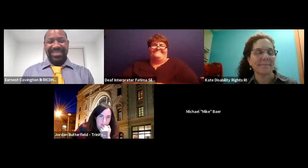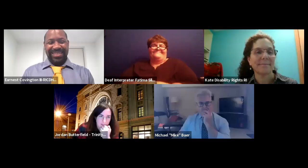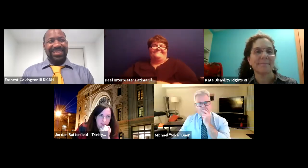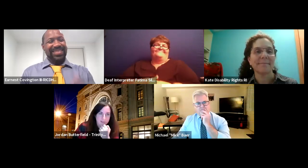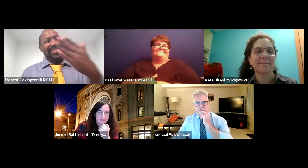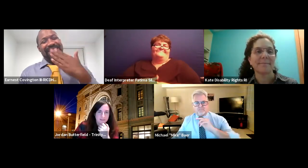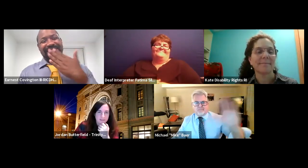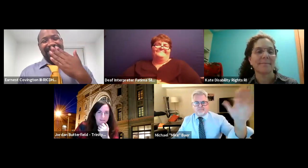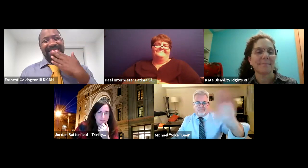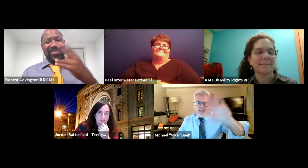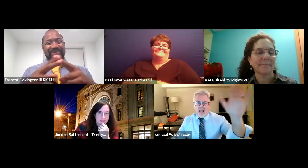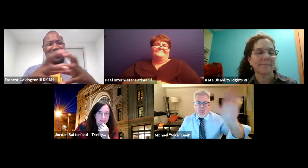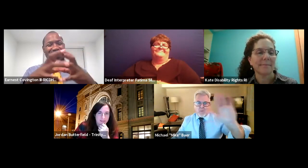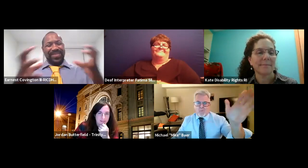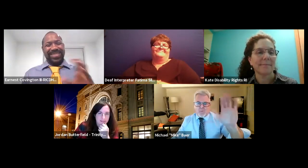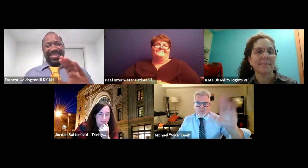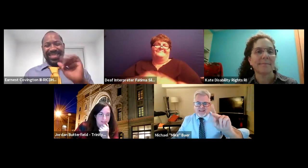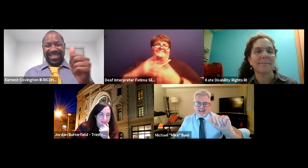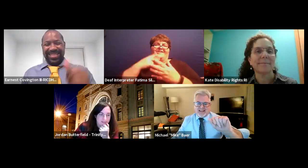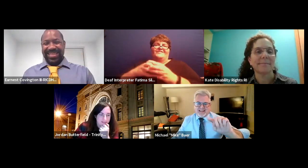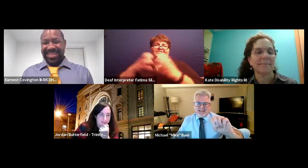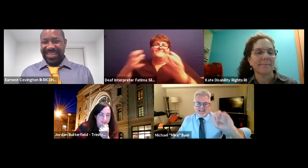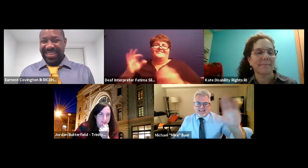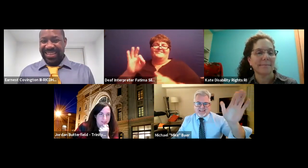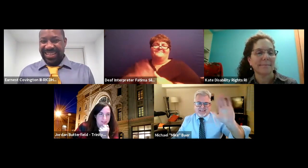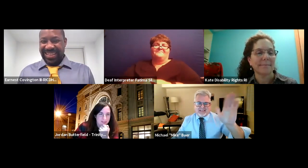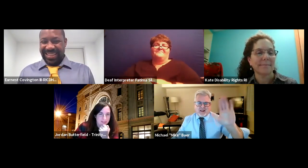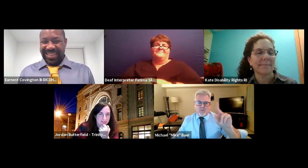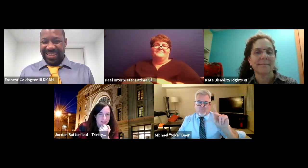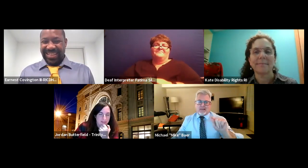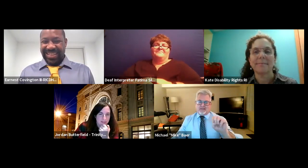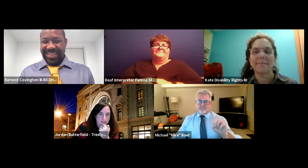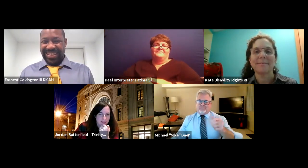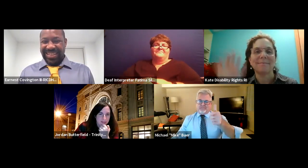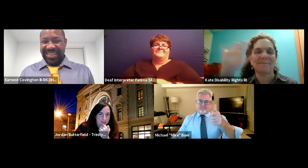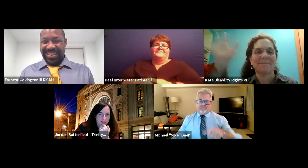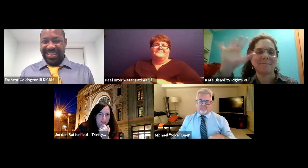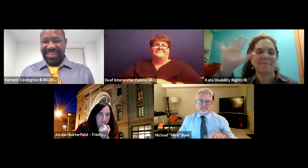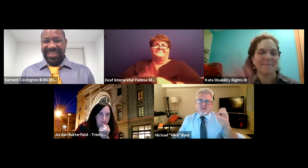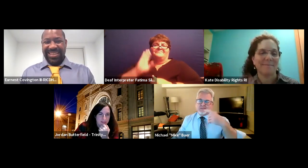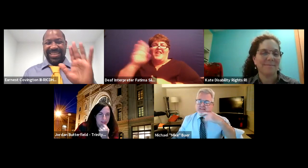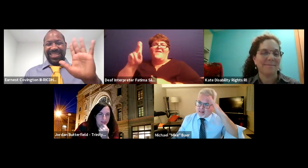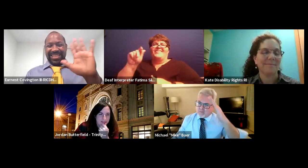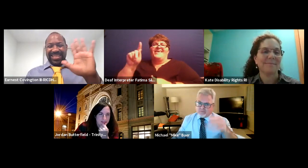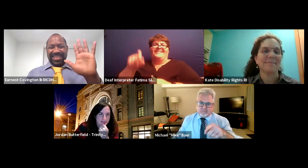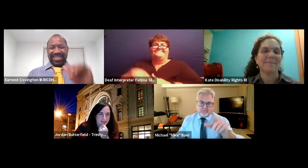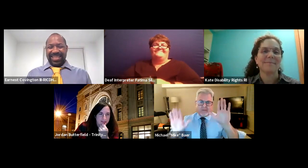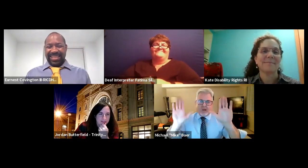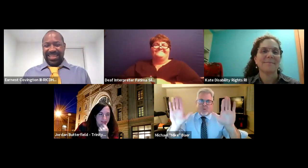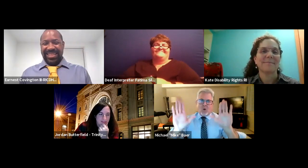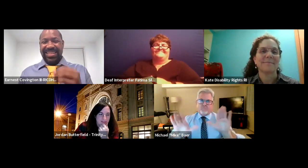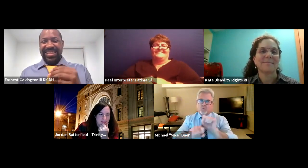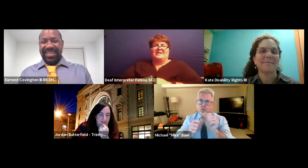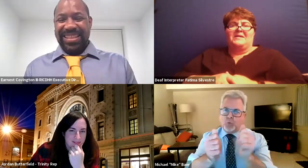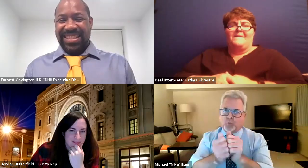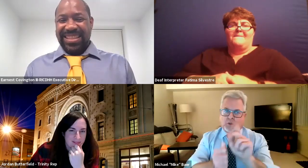That's great. Thank you so much. And Mike Bear says, hi, Kate. Thanks so much. I wanted